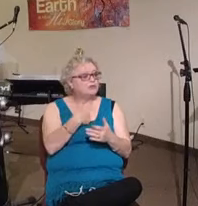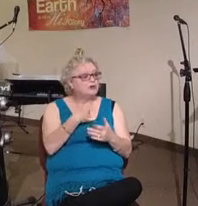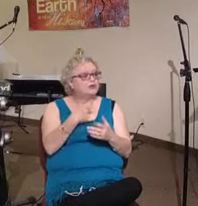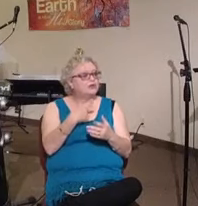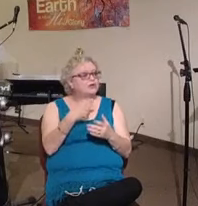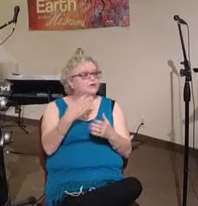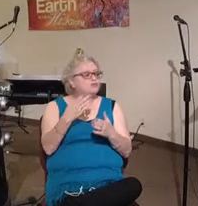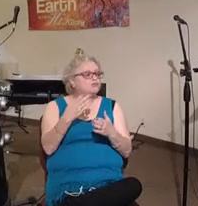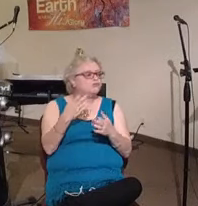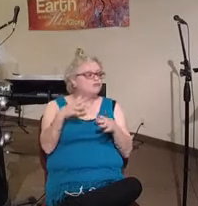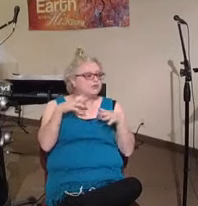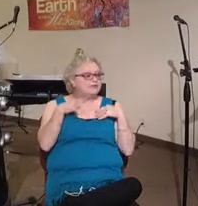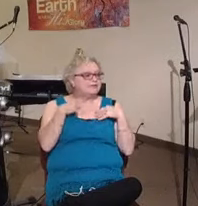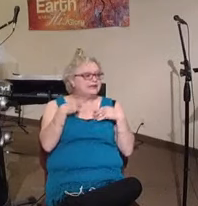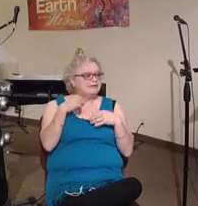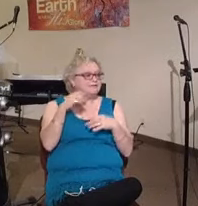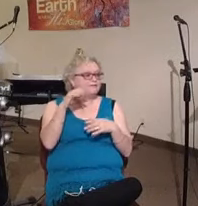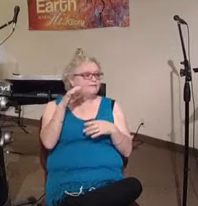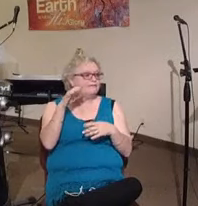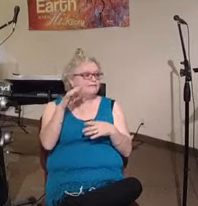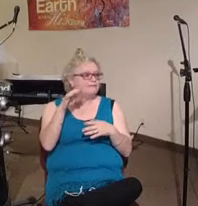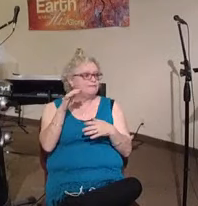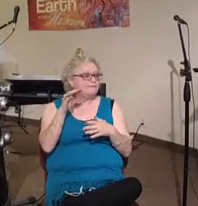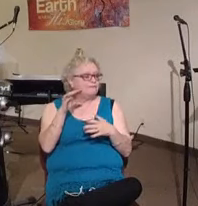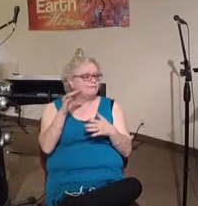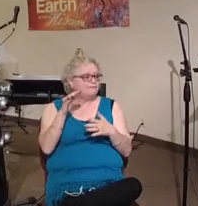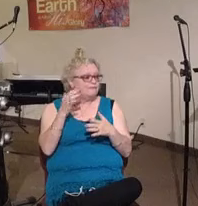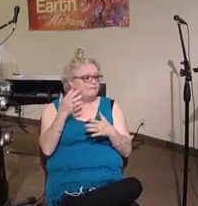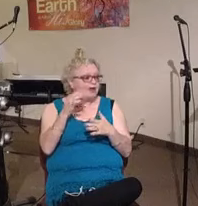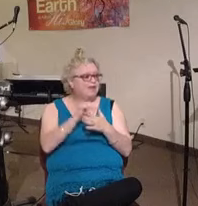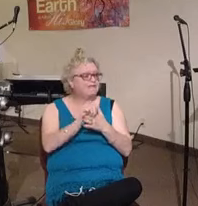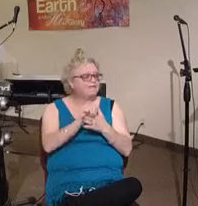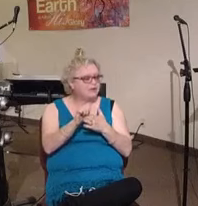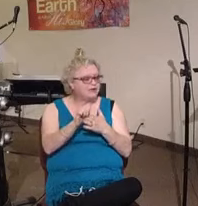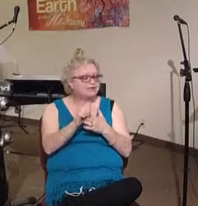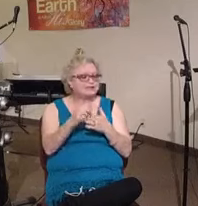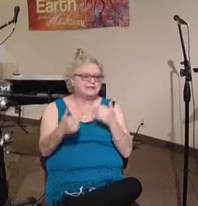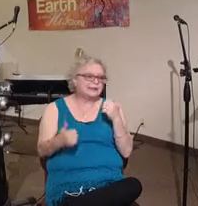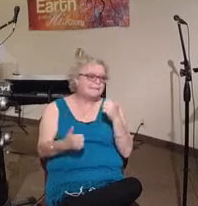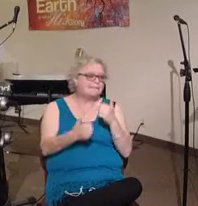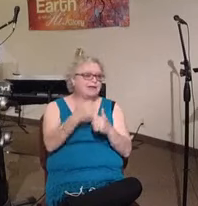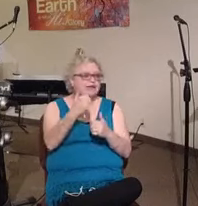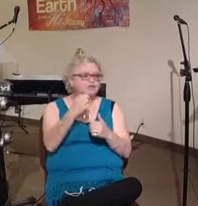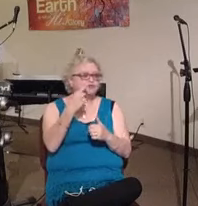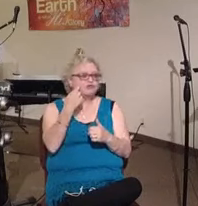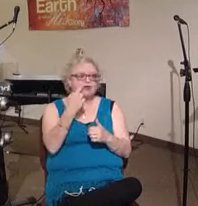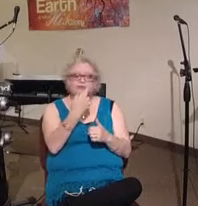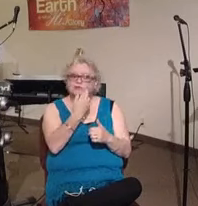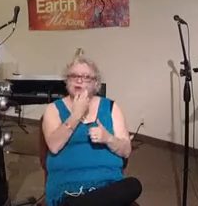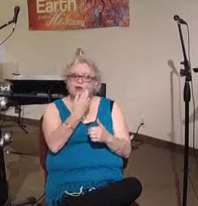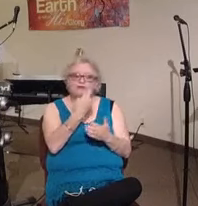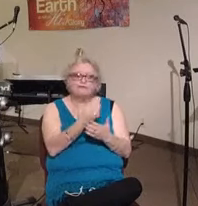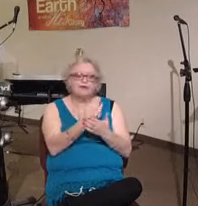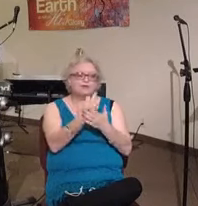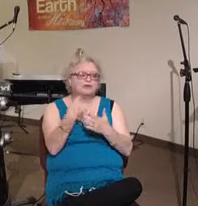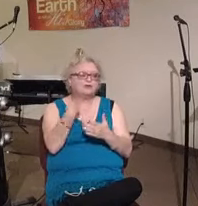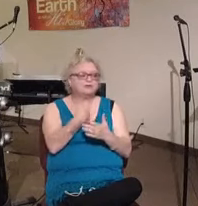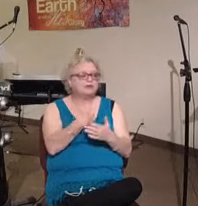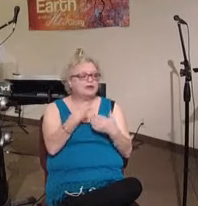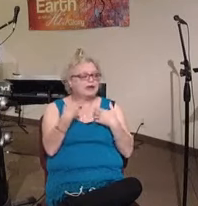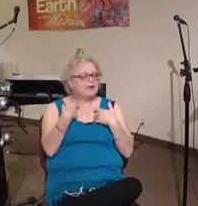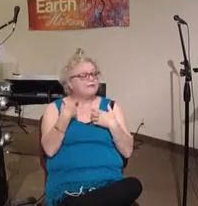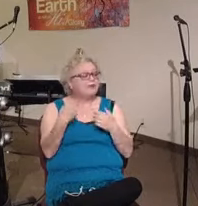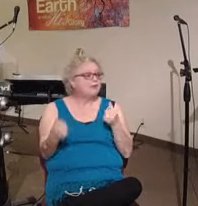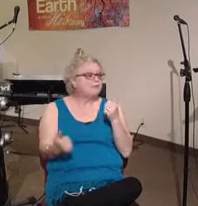$5 from Rudy's, so it's the best restaurant fundraiser that we have. Most of them give 10